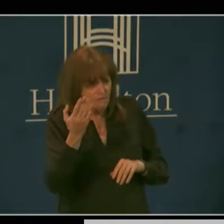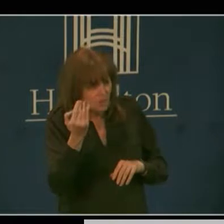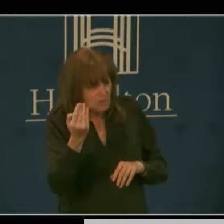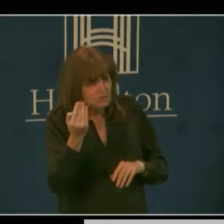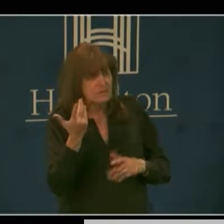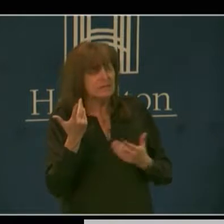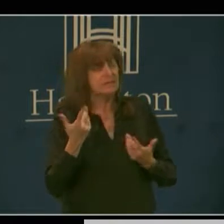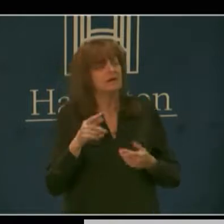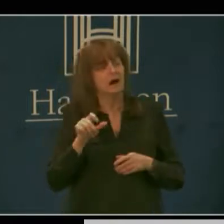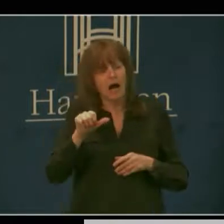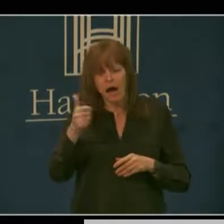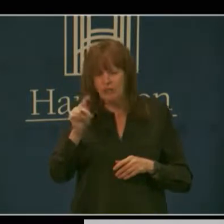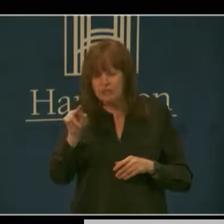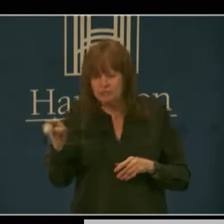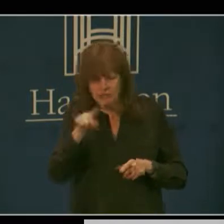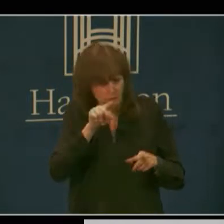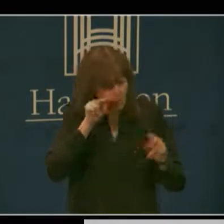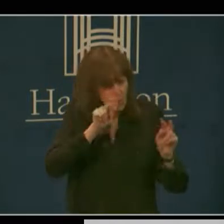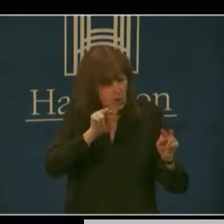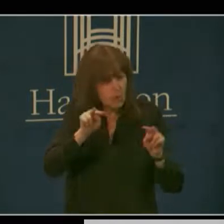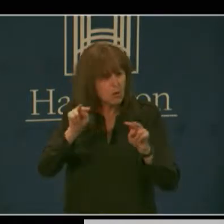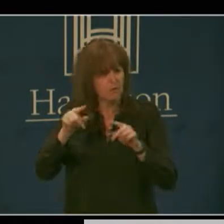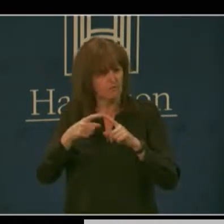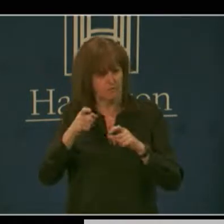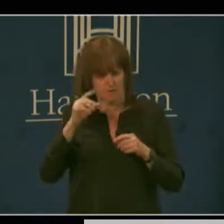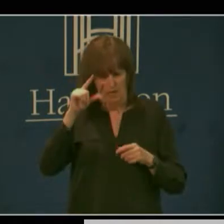latest news and updates from the City of Hamilton